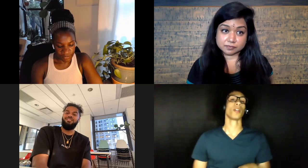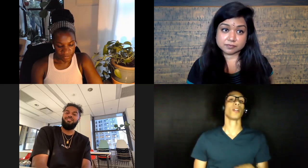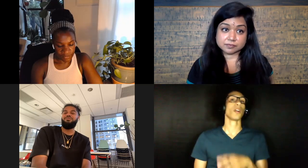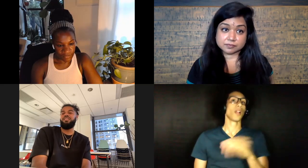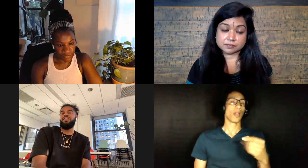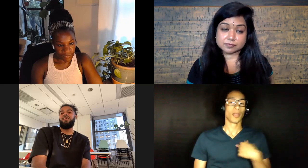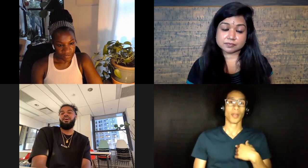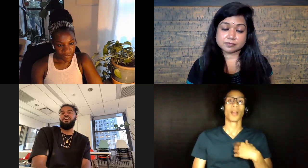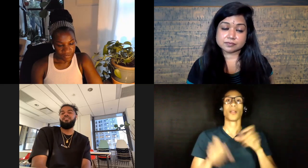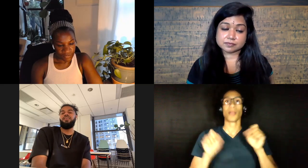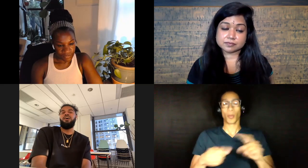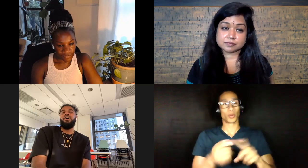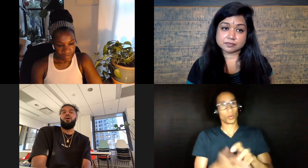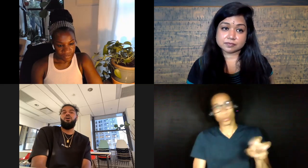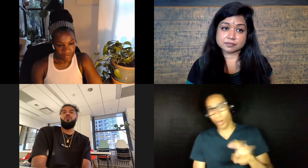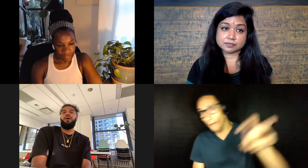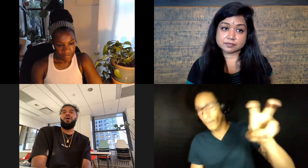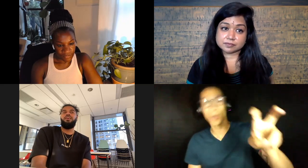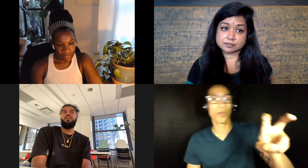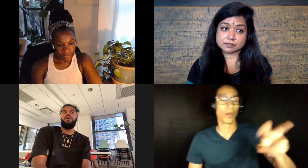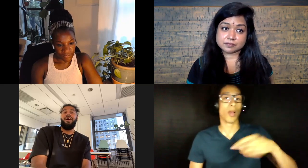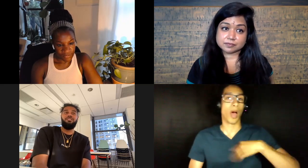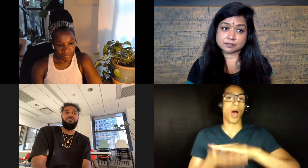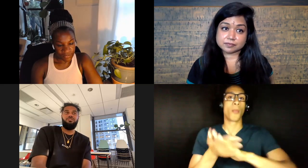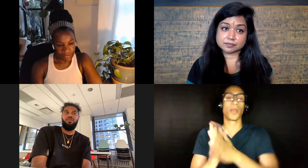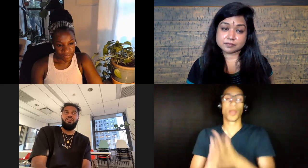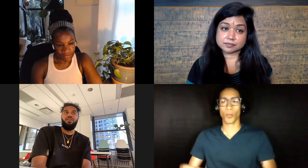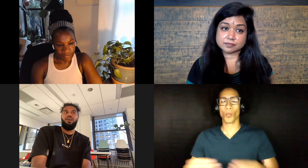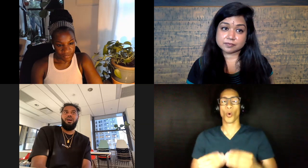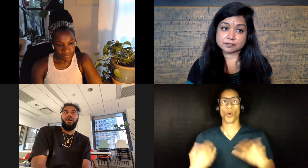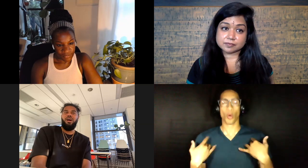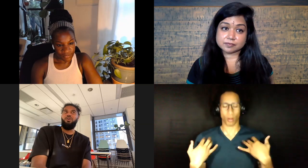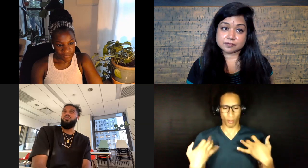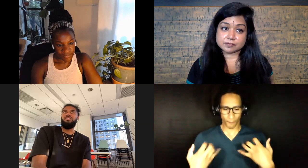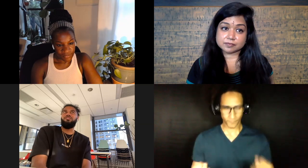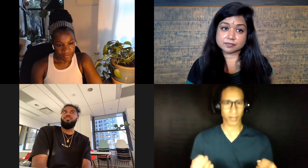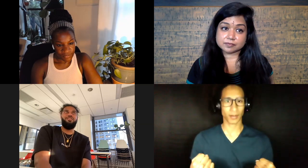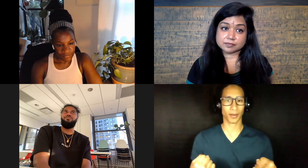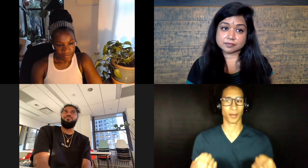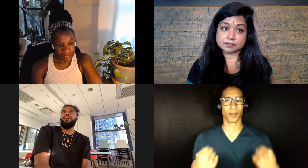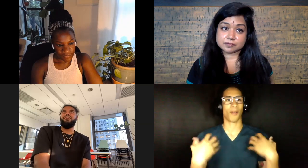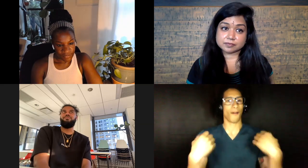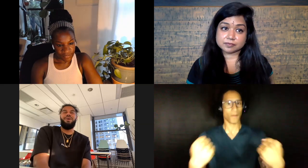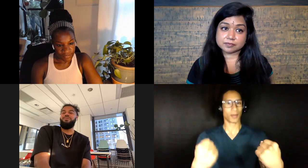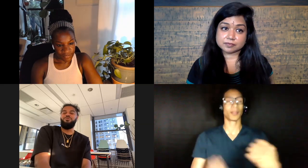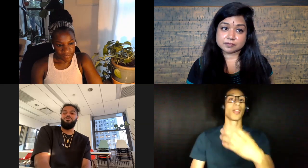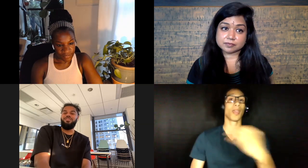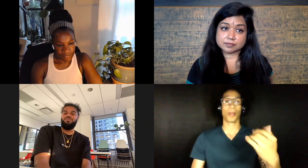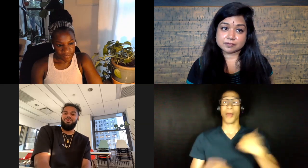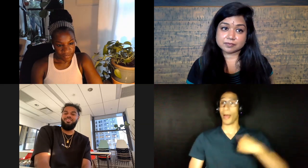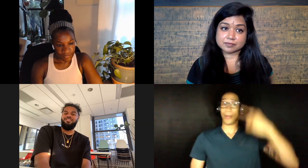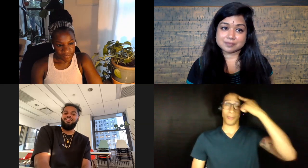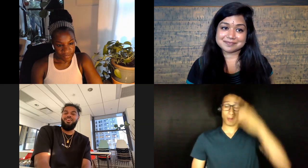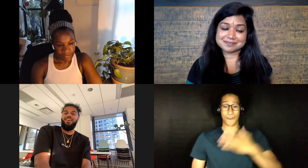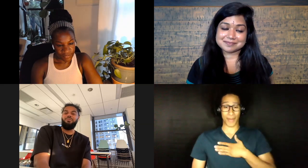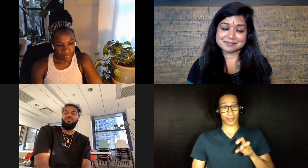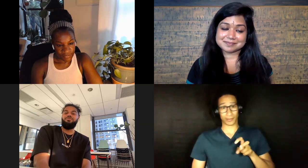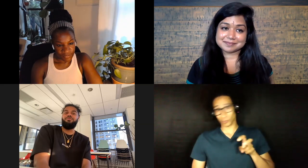of who feels disrespected to what. And that's why I think it always comes down to like the individual and how they, you know,